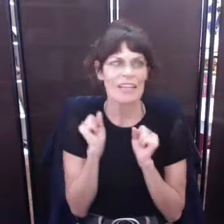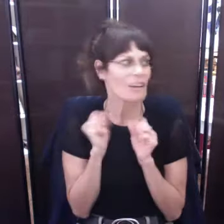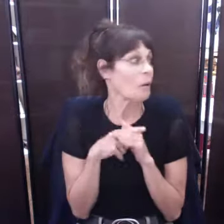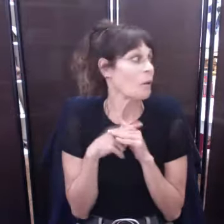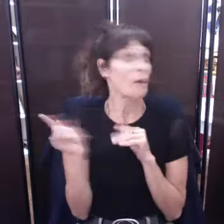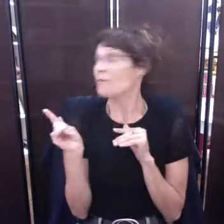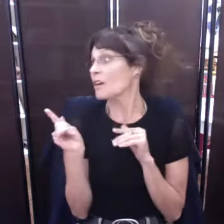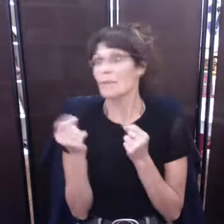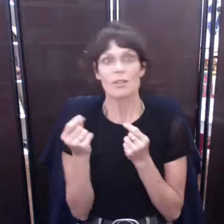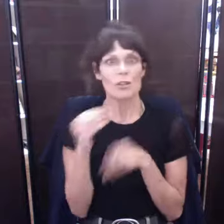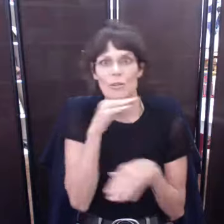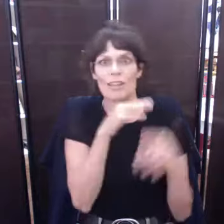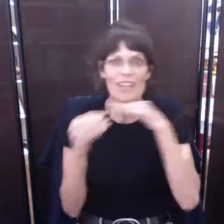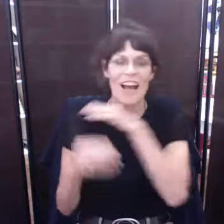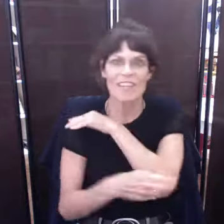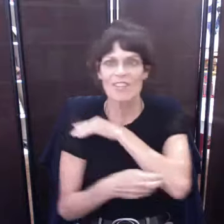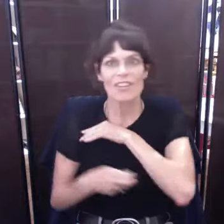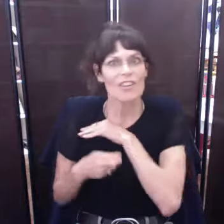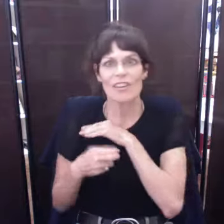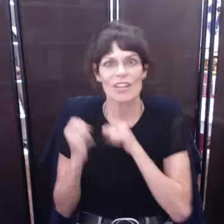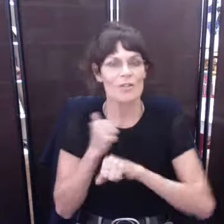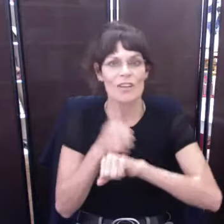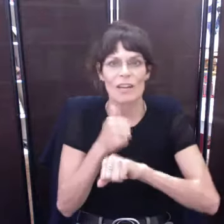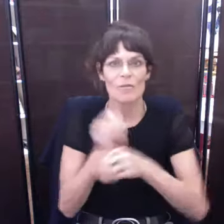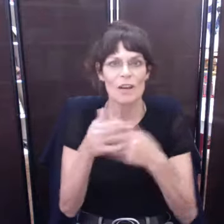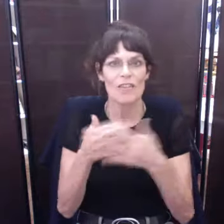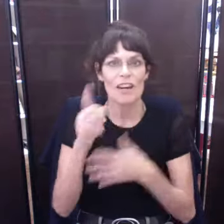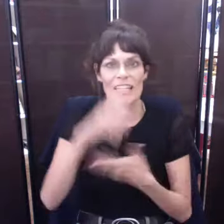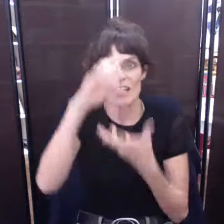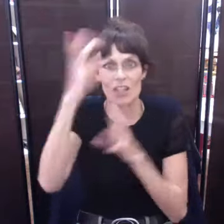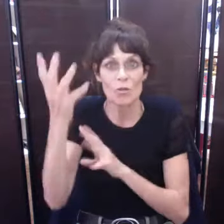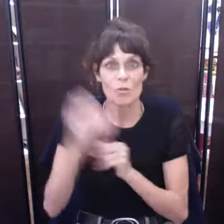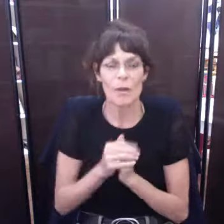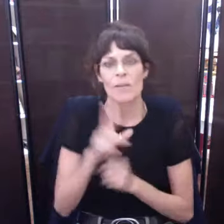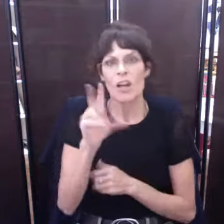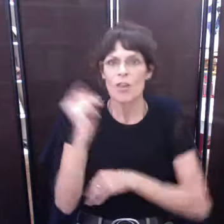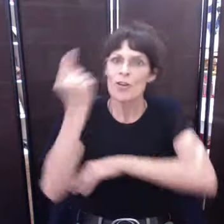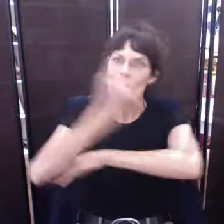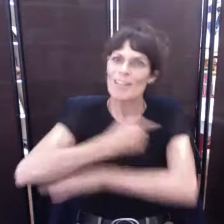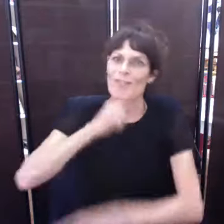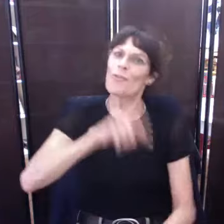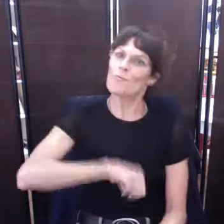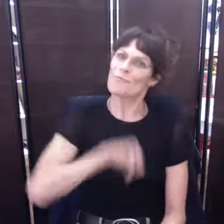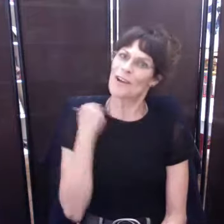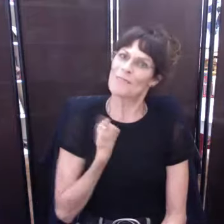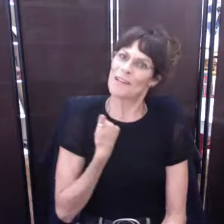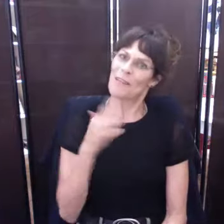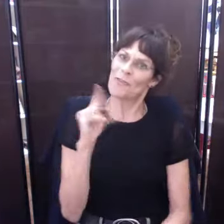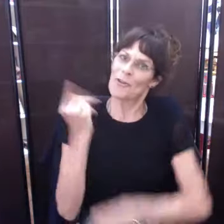and lie and create the havoc that I need to do. But 30 days in, I was so proud of myself that I had 30 days and I heard these old farts. I come